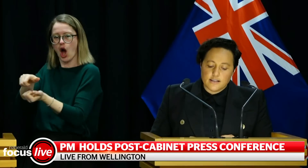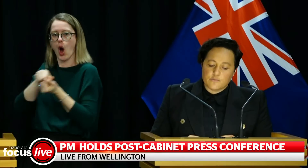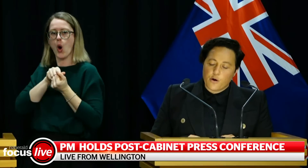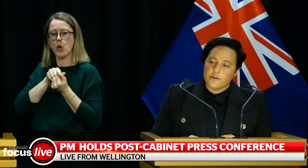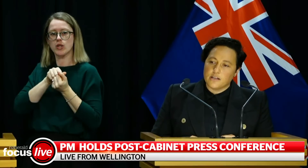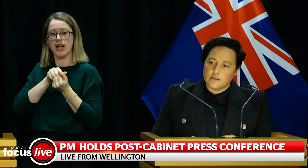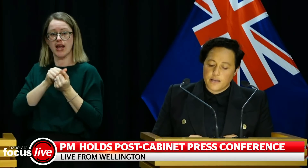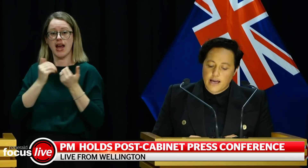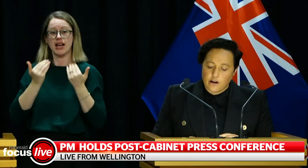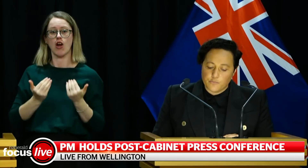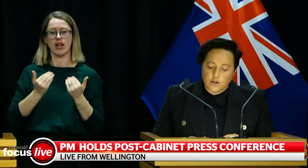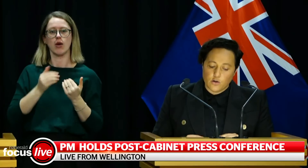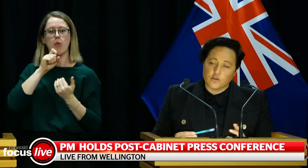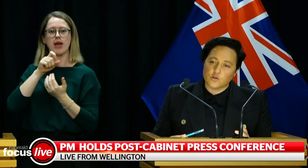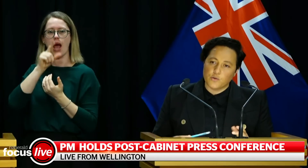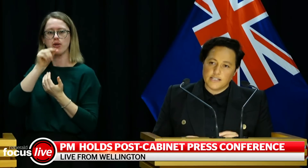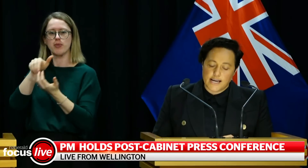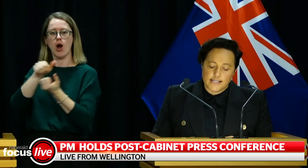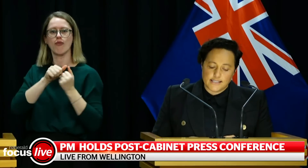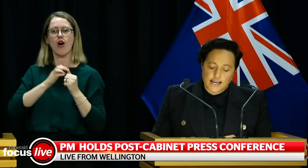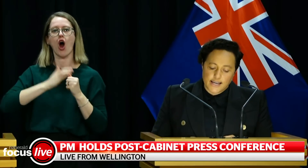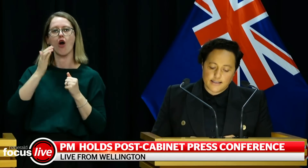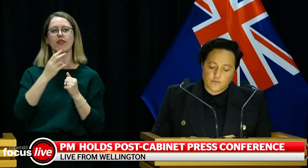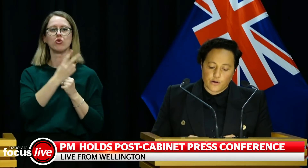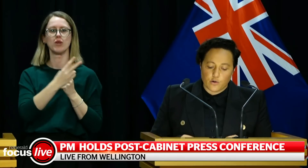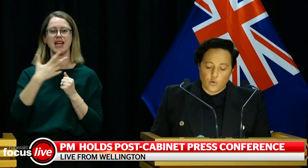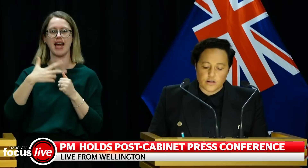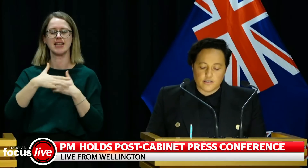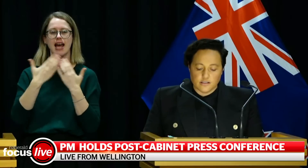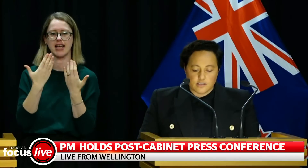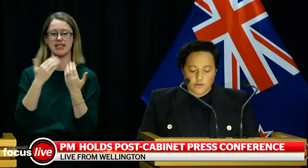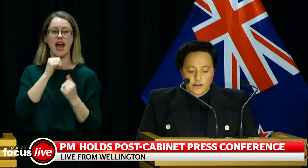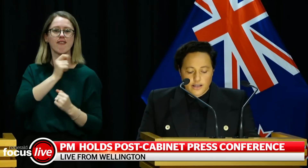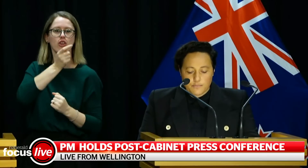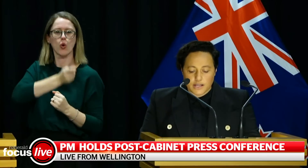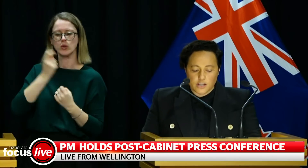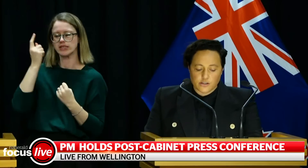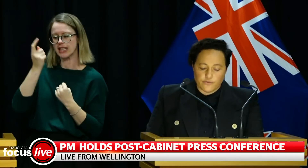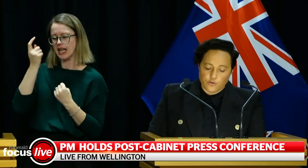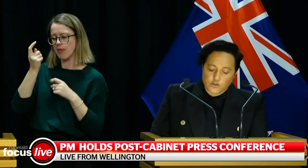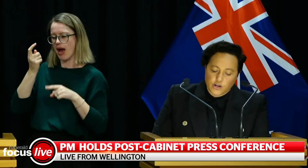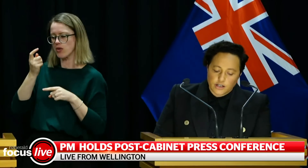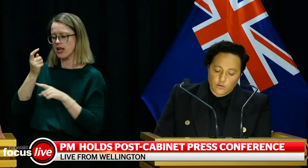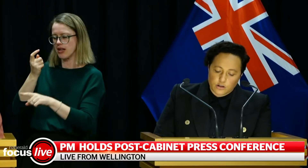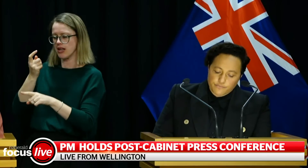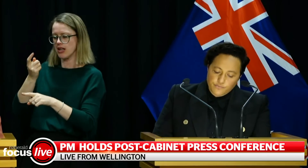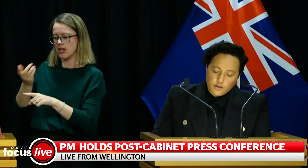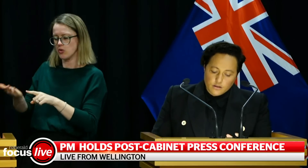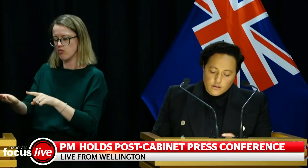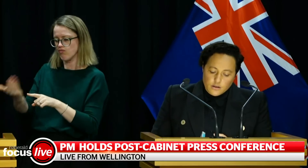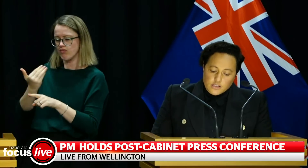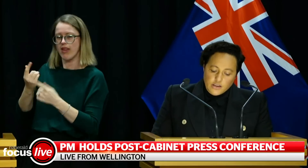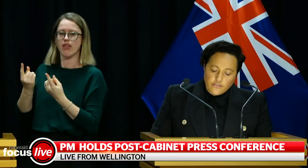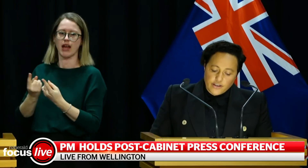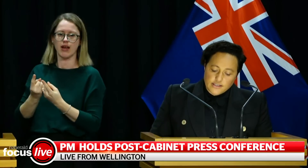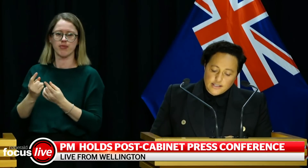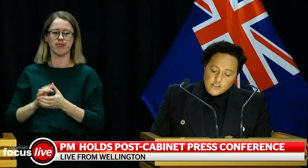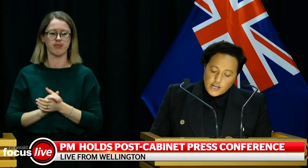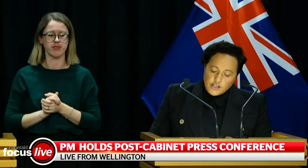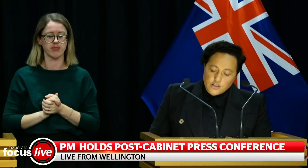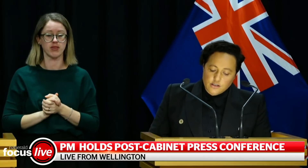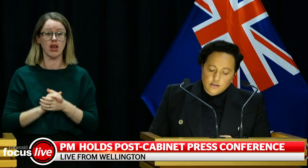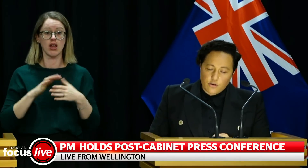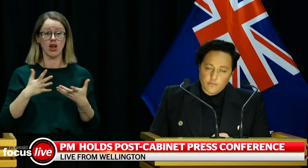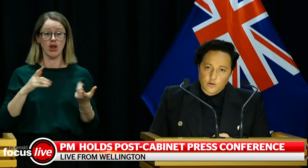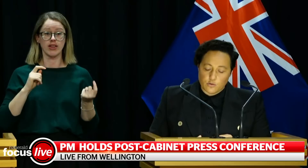allow seized property to be held beyond 28 days where a court is considering an application for a restraining order. To give effect to